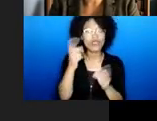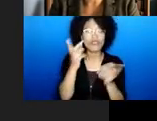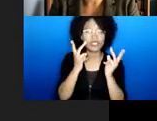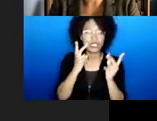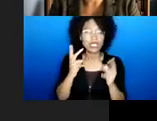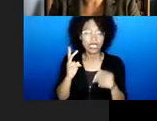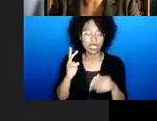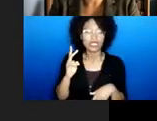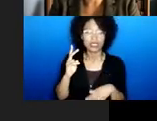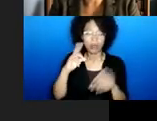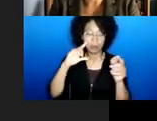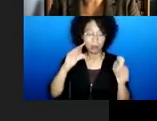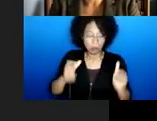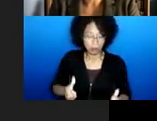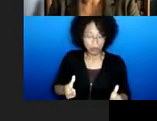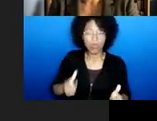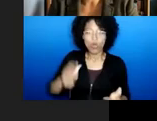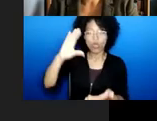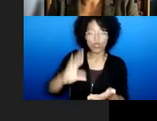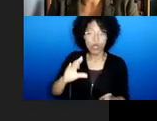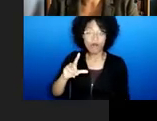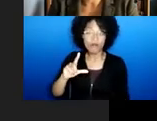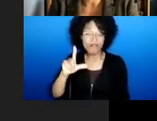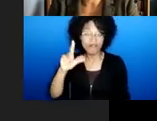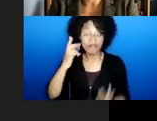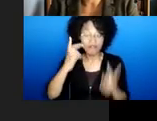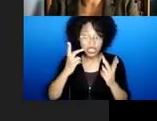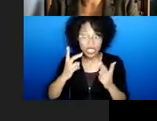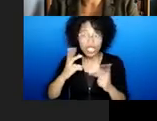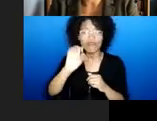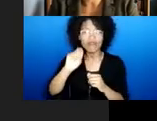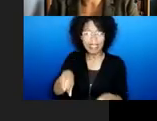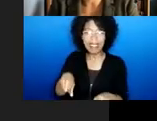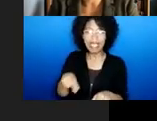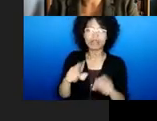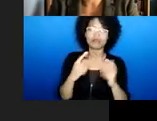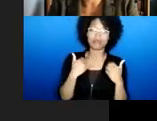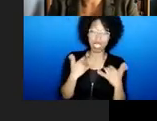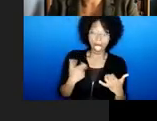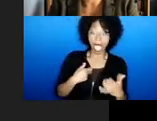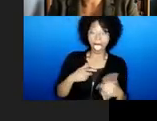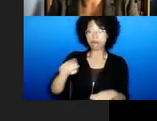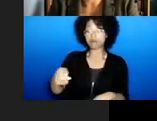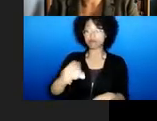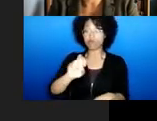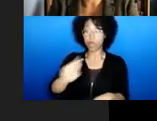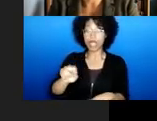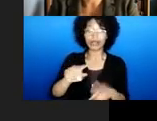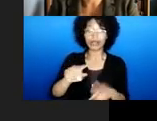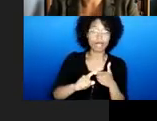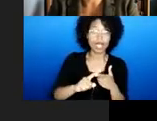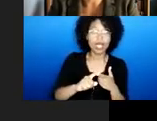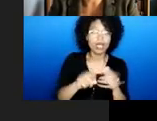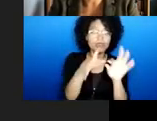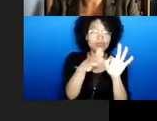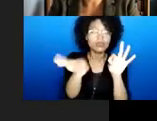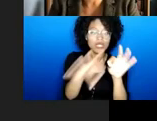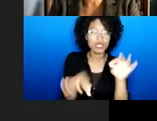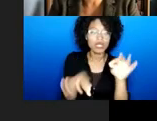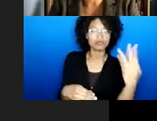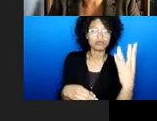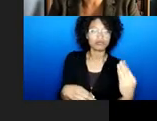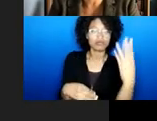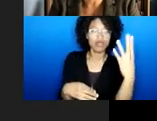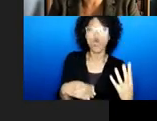feel left out of what's going on. I know I've had moments where sound cuts out for me as an individual user,